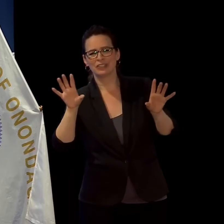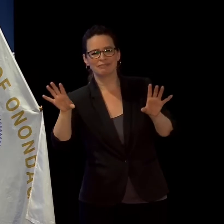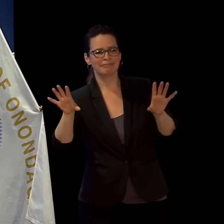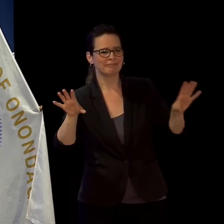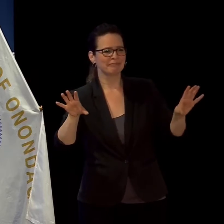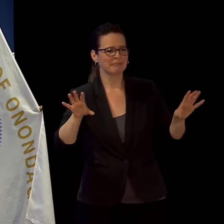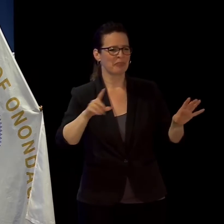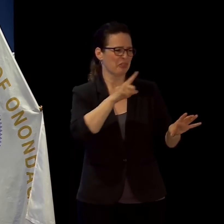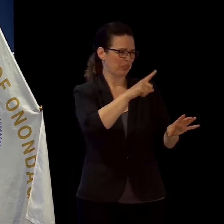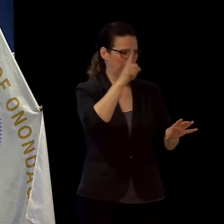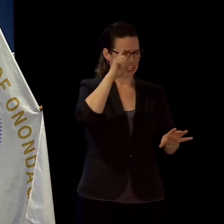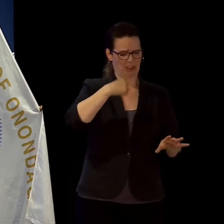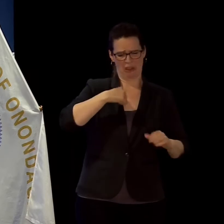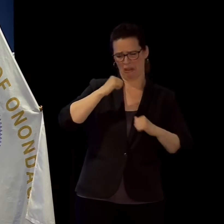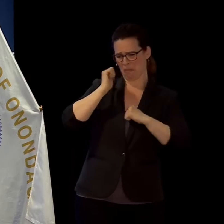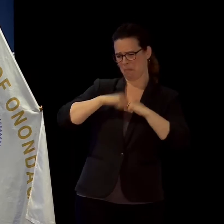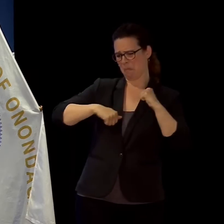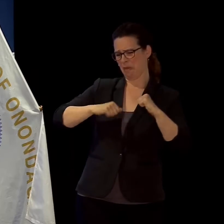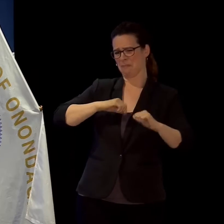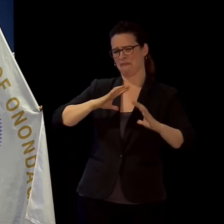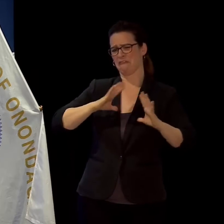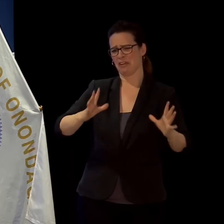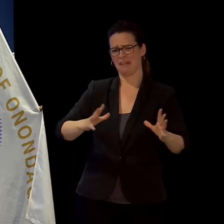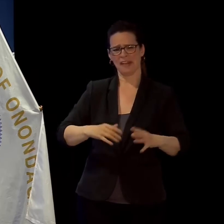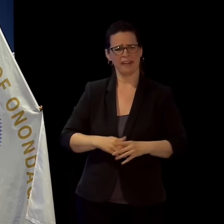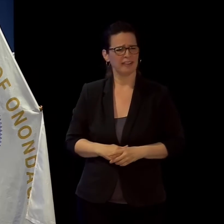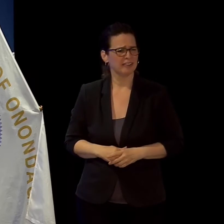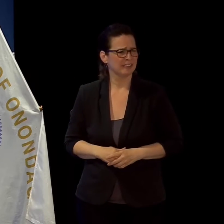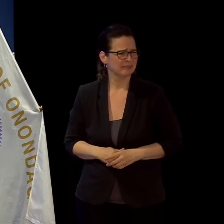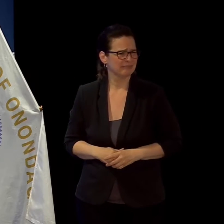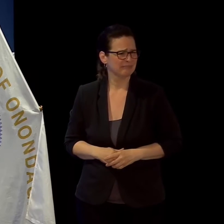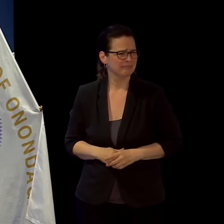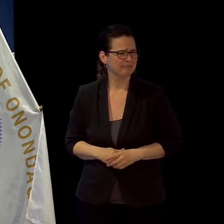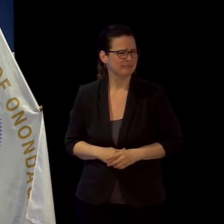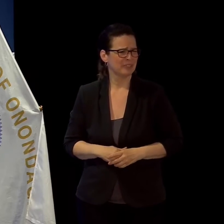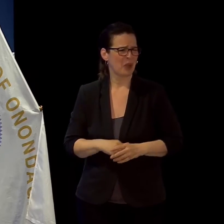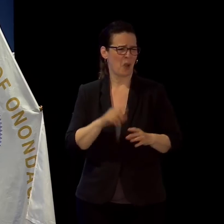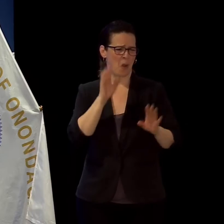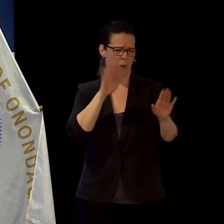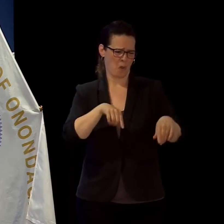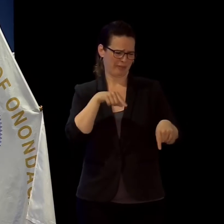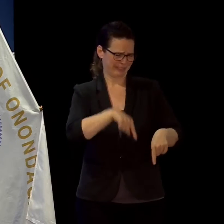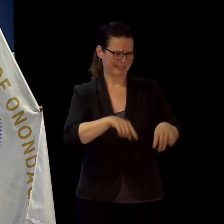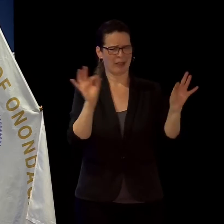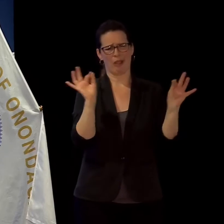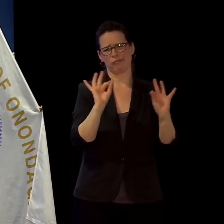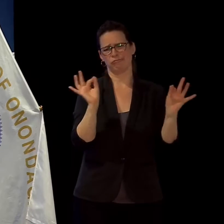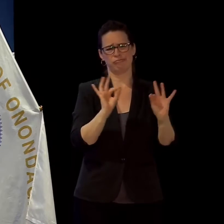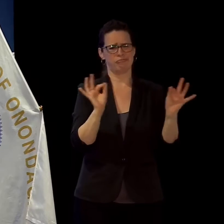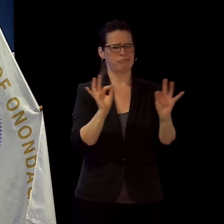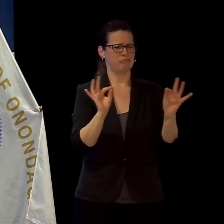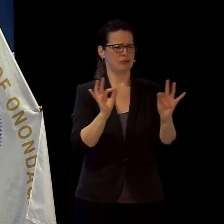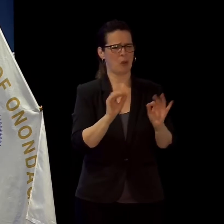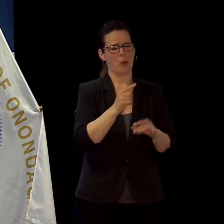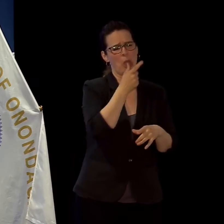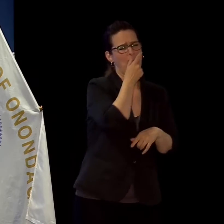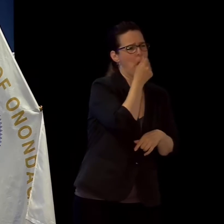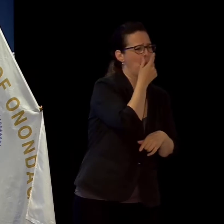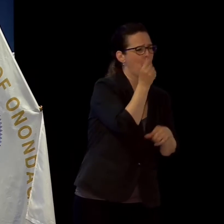I think you see that. They think it's just, some people just think it's the flu, you know, something similar to the flu, and they don't